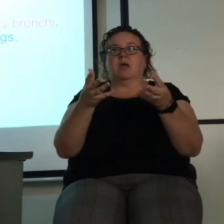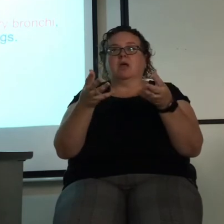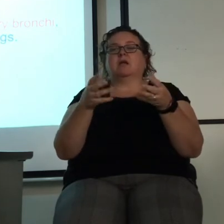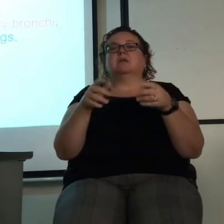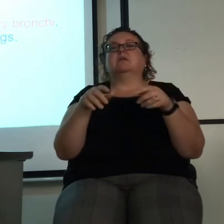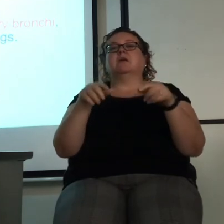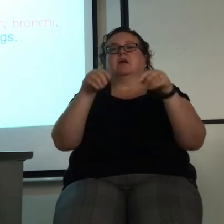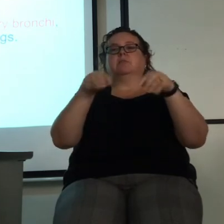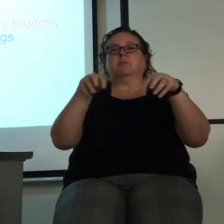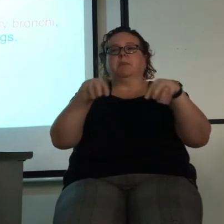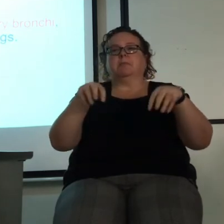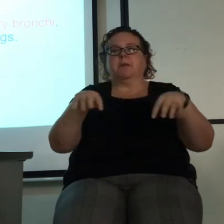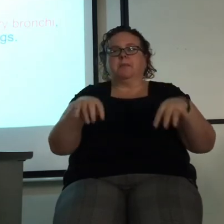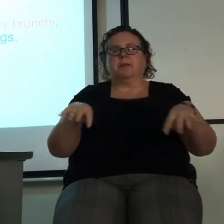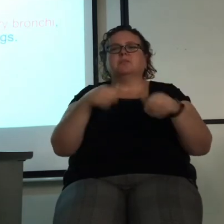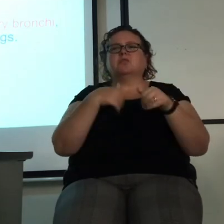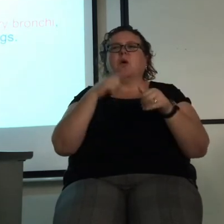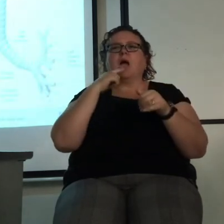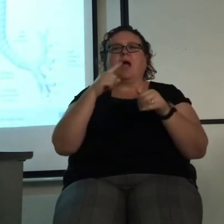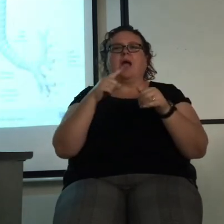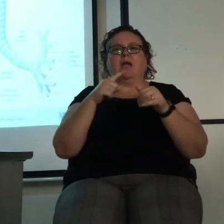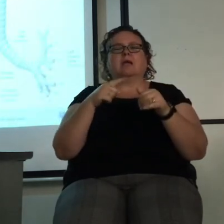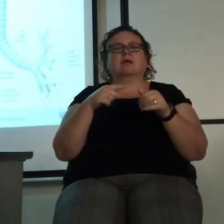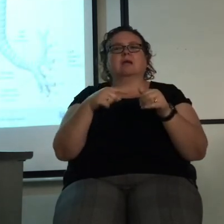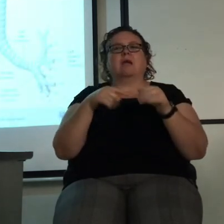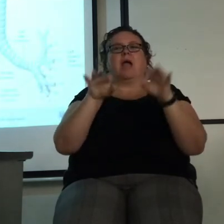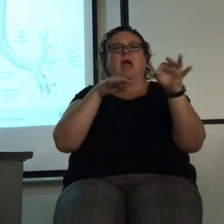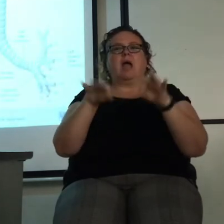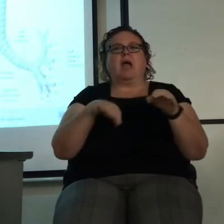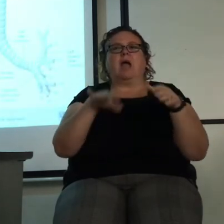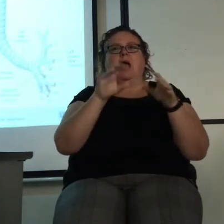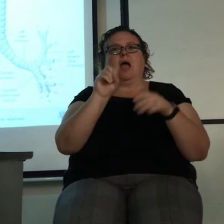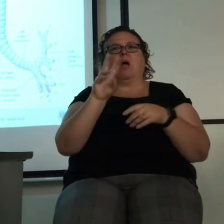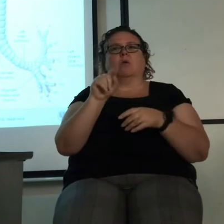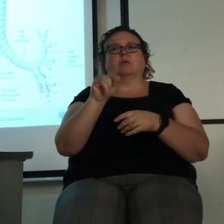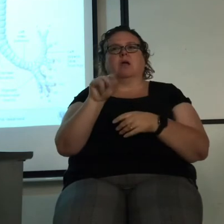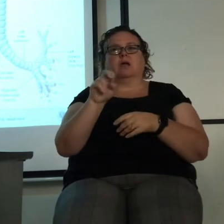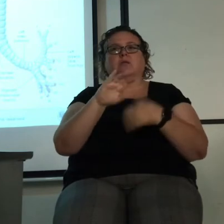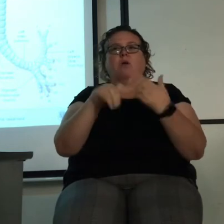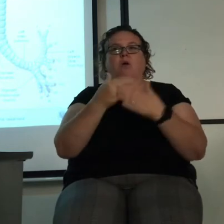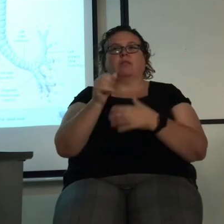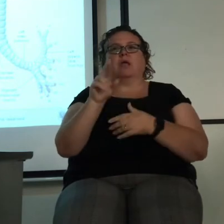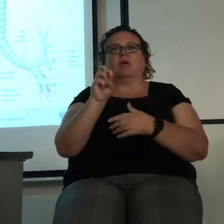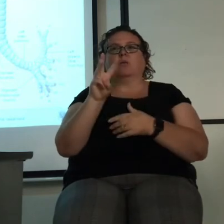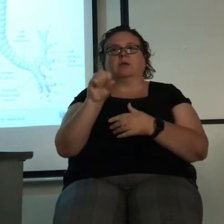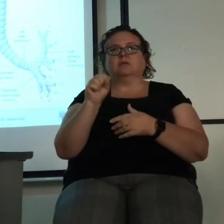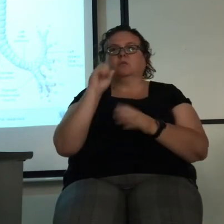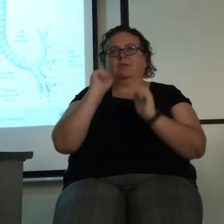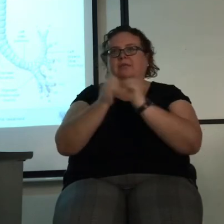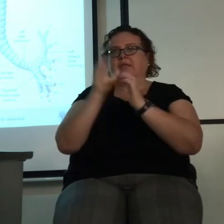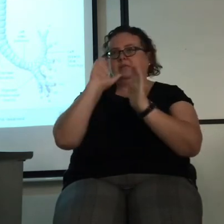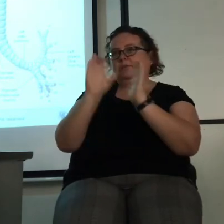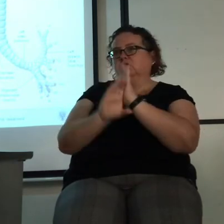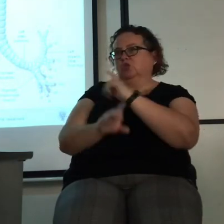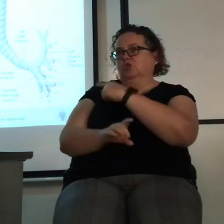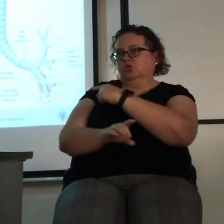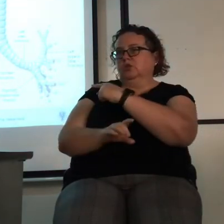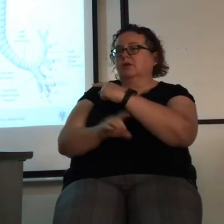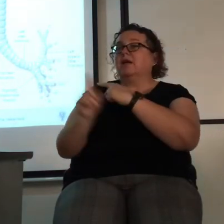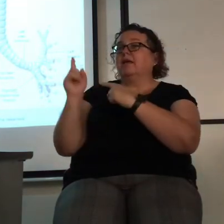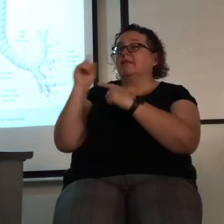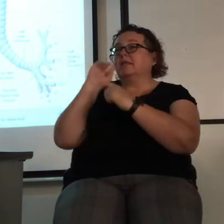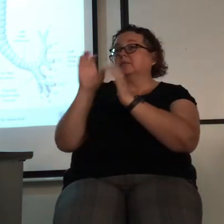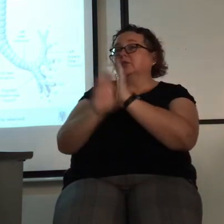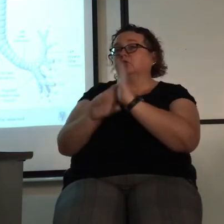lungs. So I kind of want to like outline like all the airways, showing you this picture here. This is showing